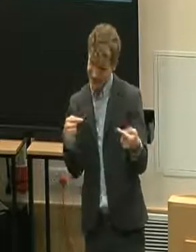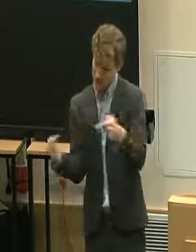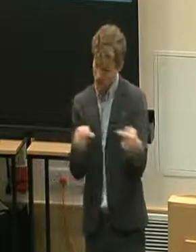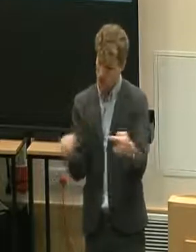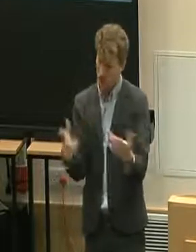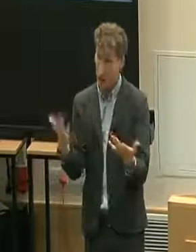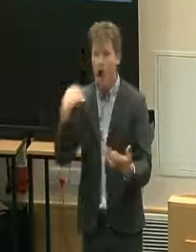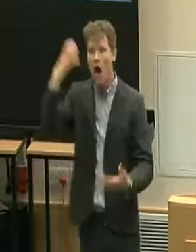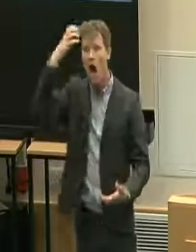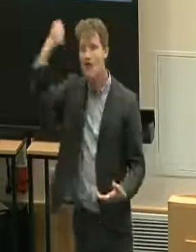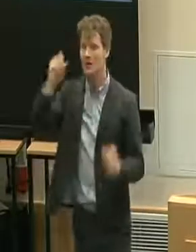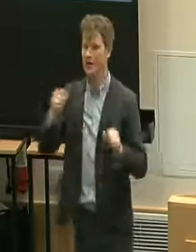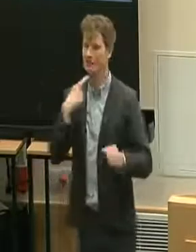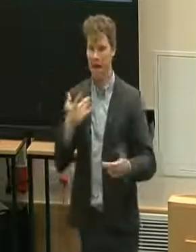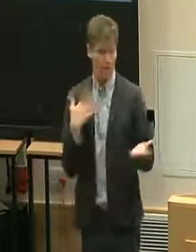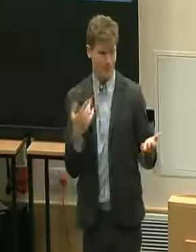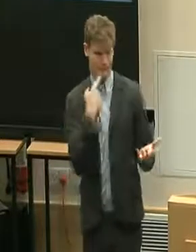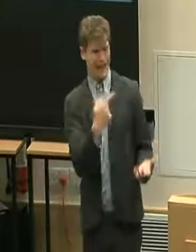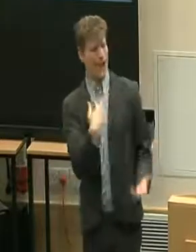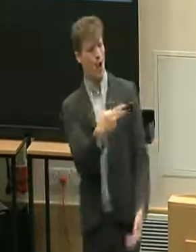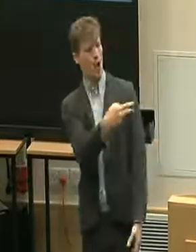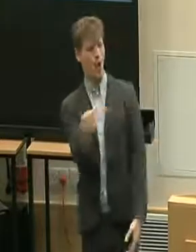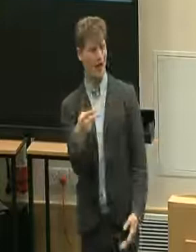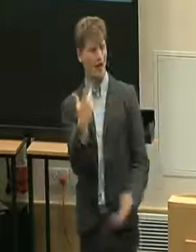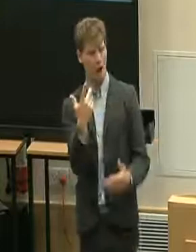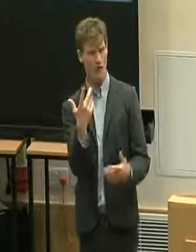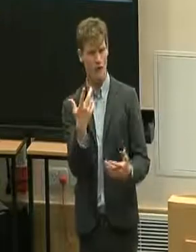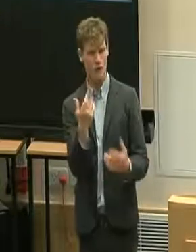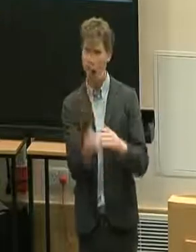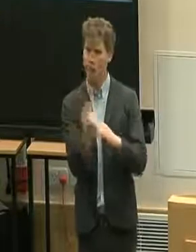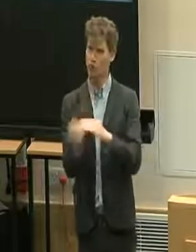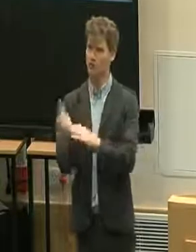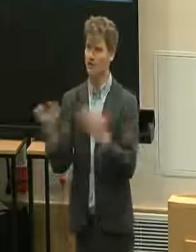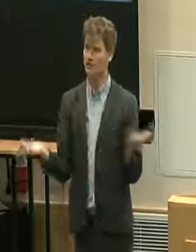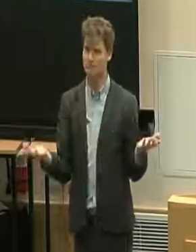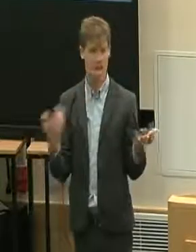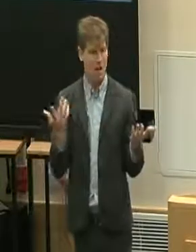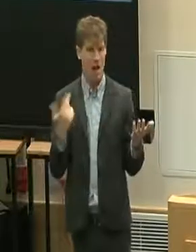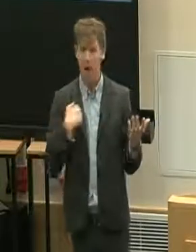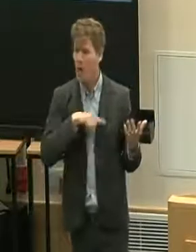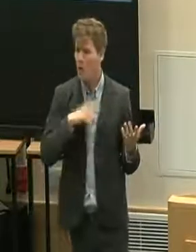could argue, oh, it says equality of opportunity. We used to have.